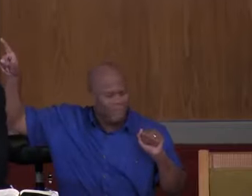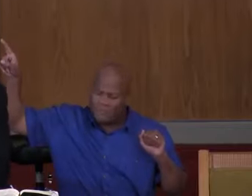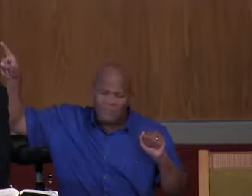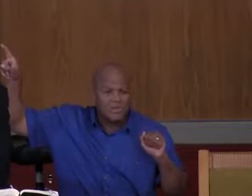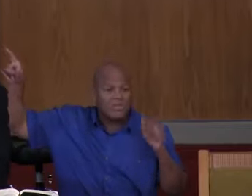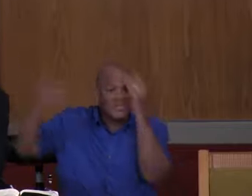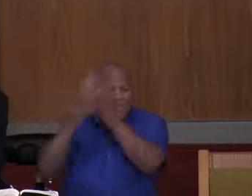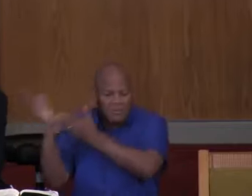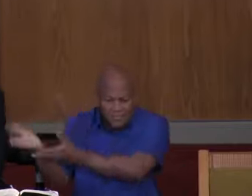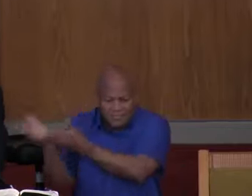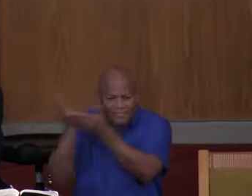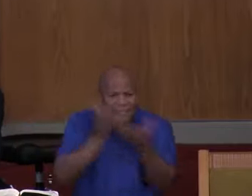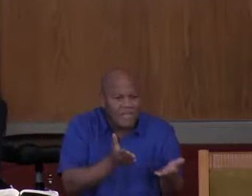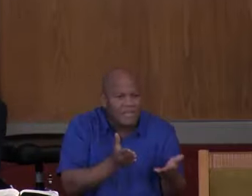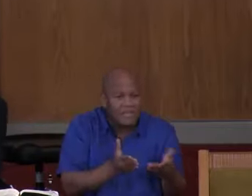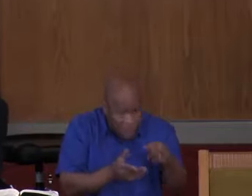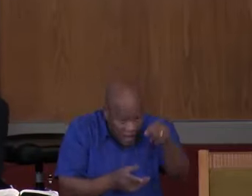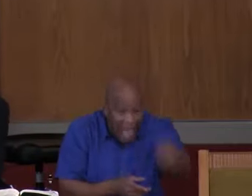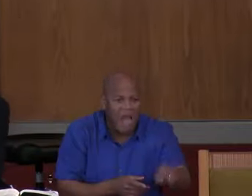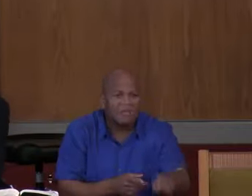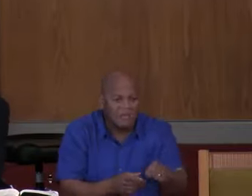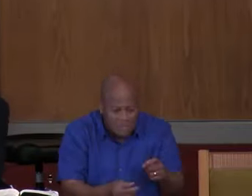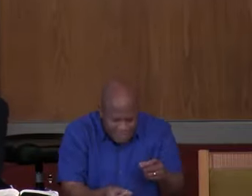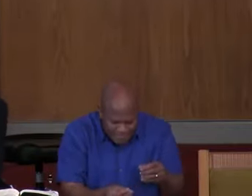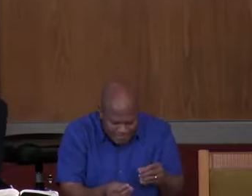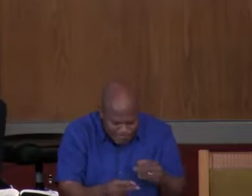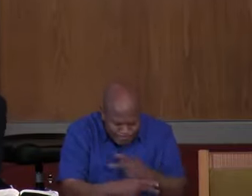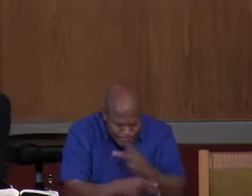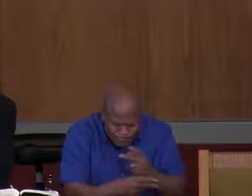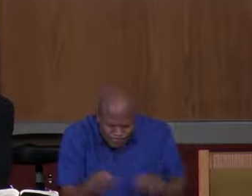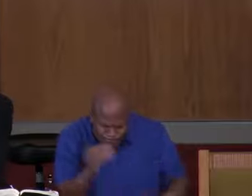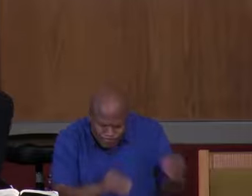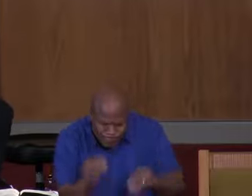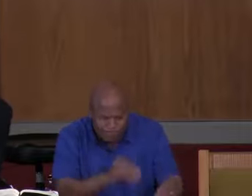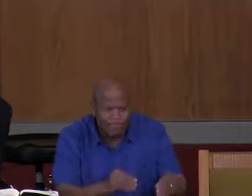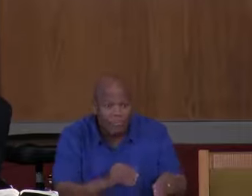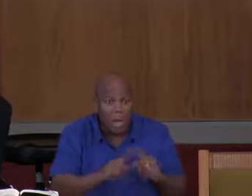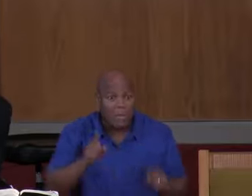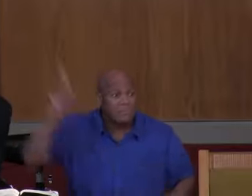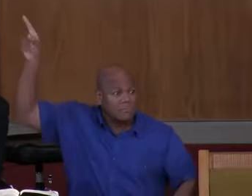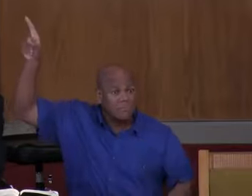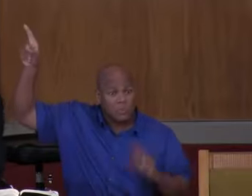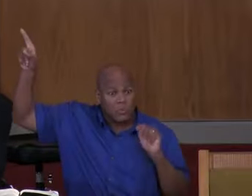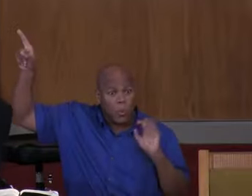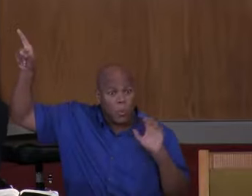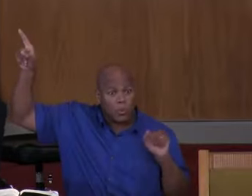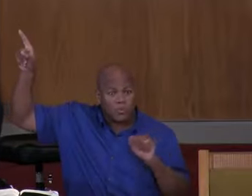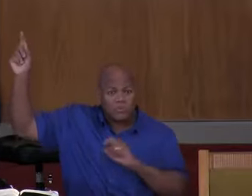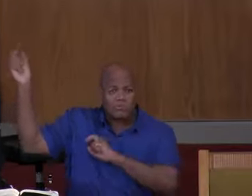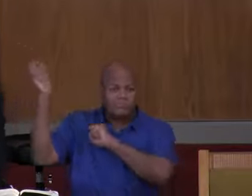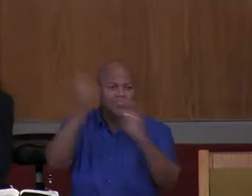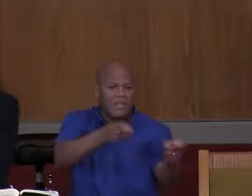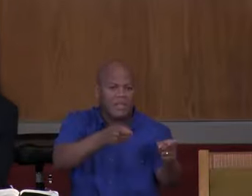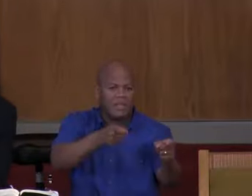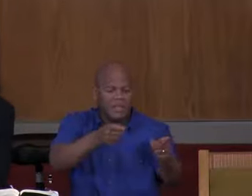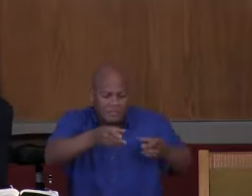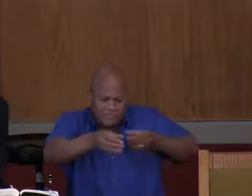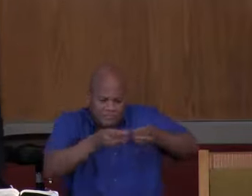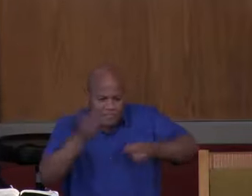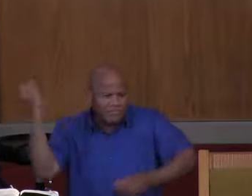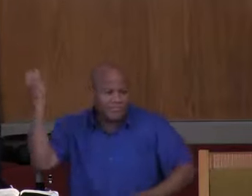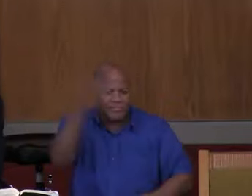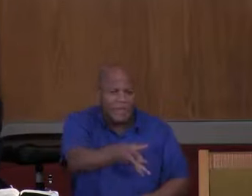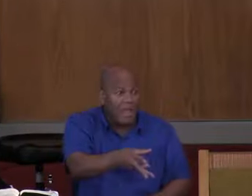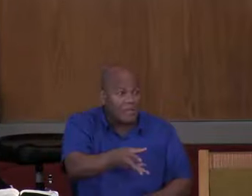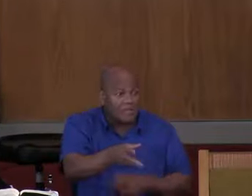to, you got to put it together. Yeah. But he going to give you the tools, the directions, the instructions.